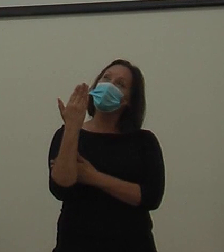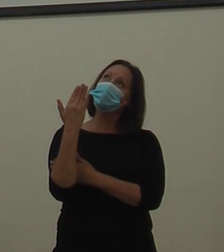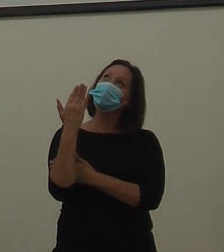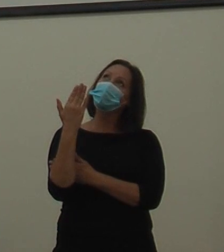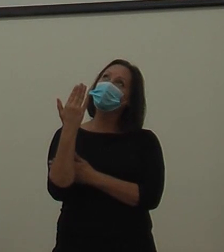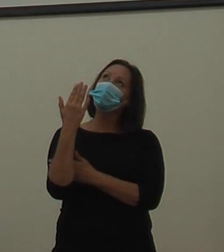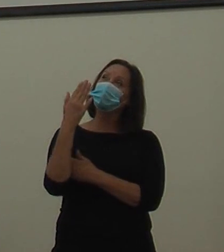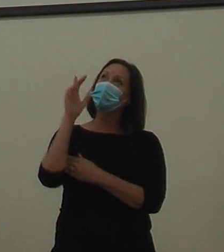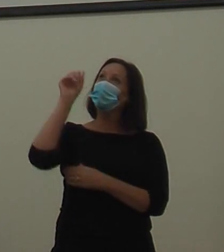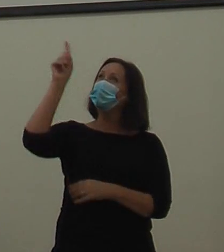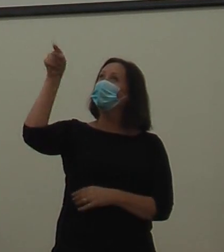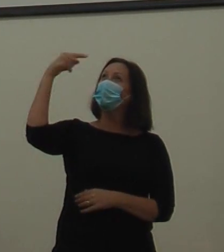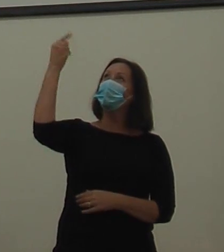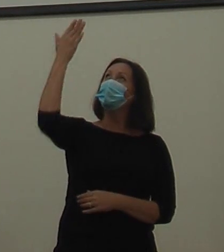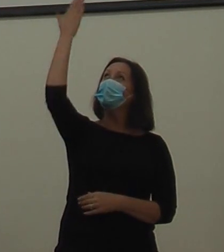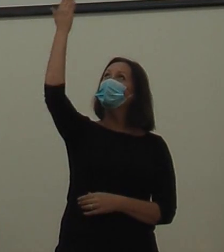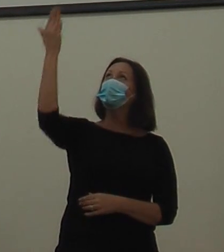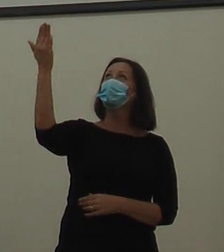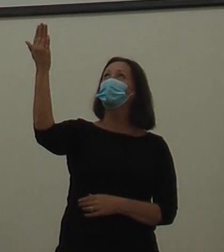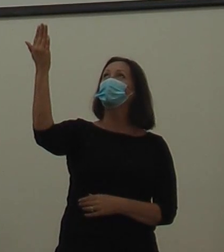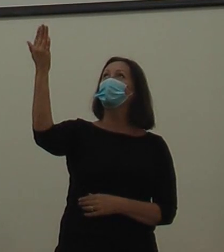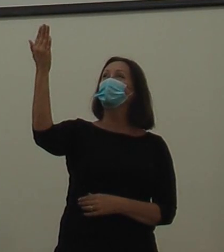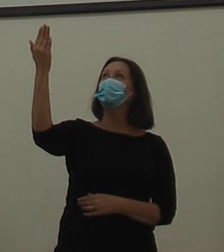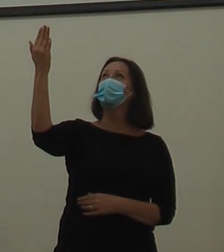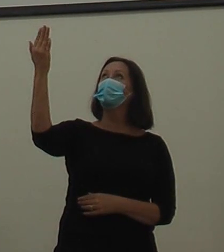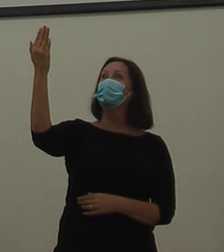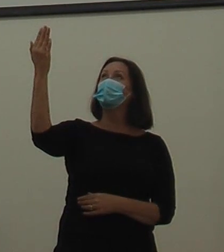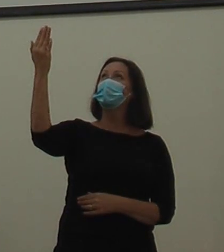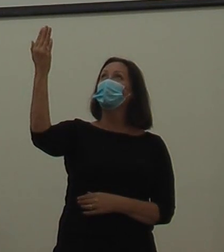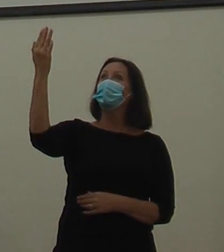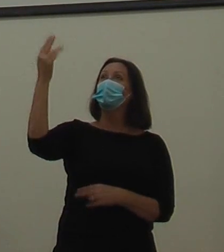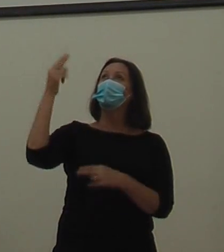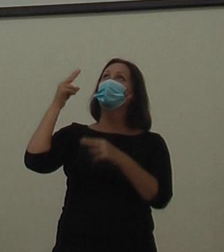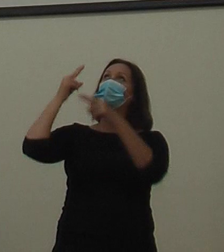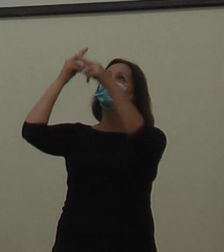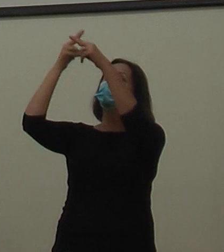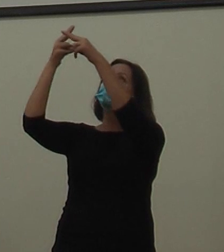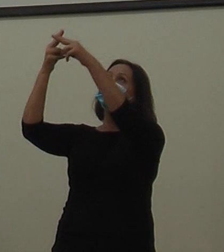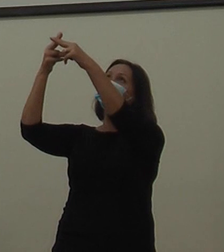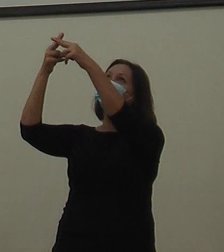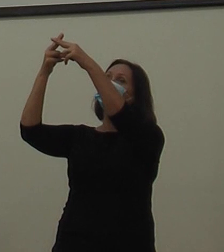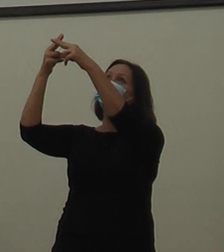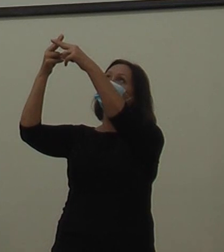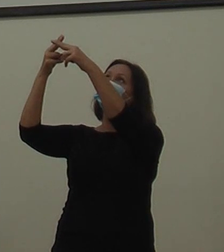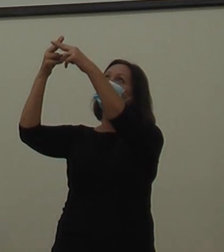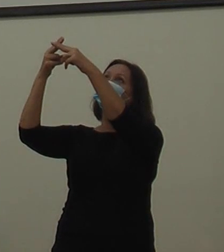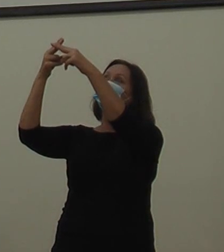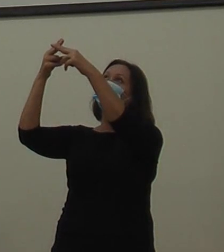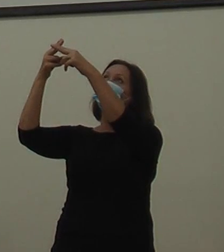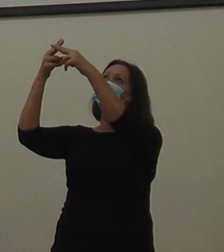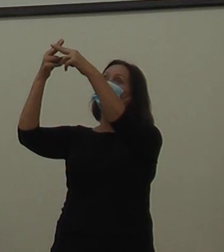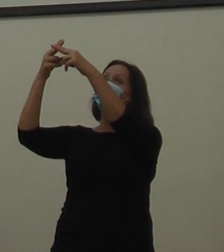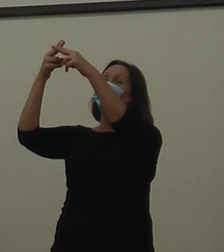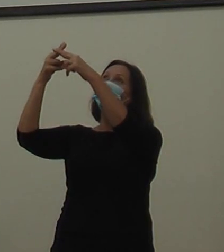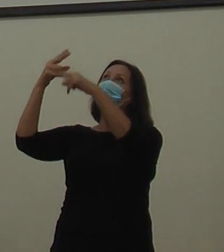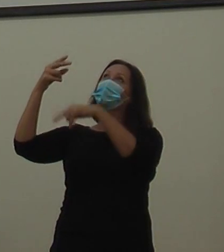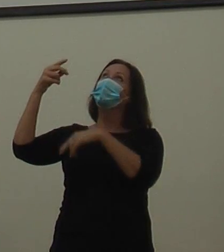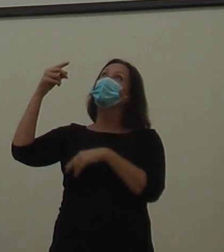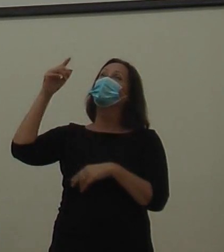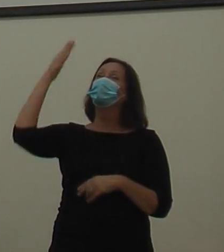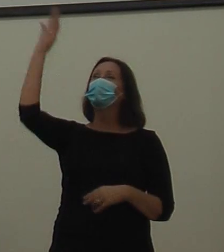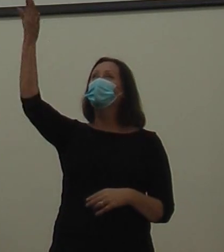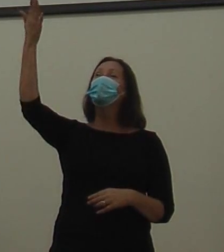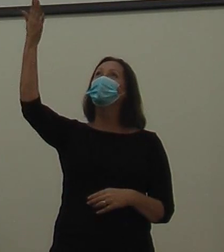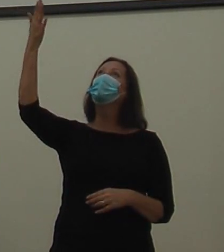and only you are the one that call the shots for everything that will go